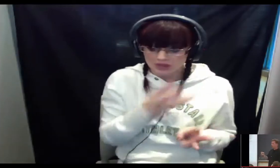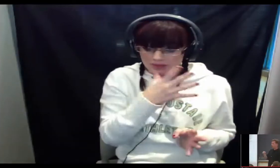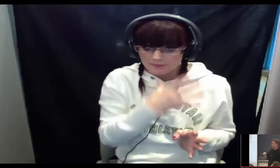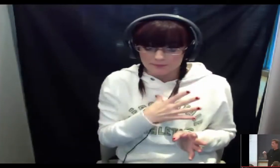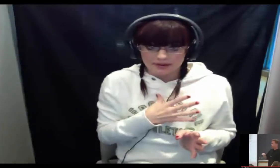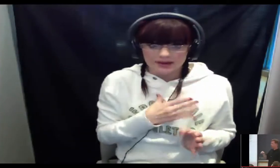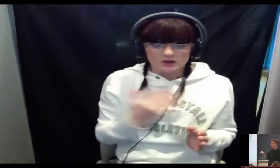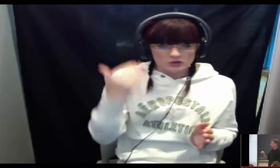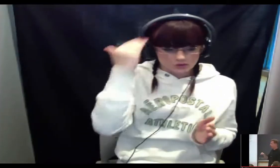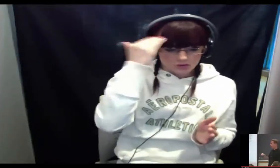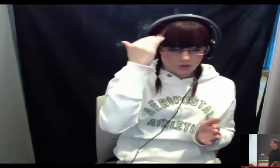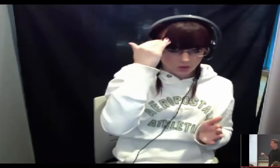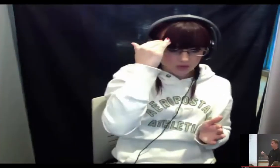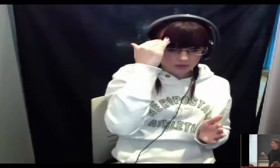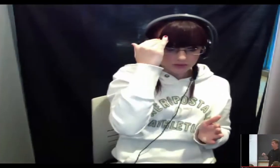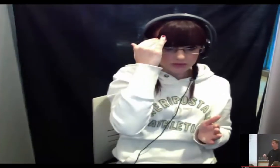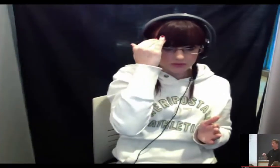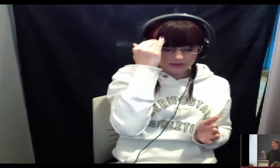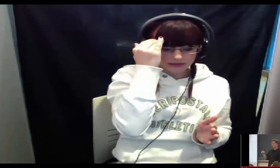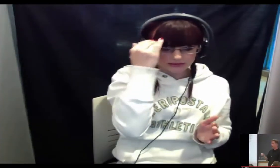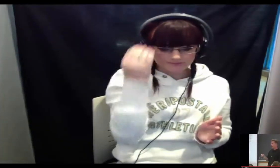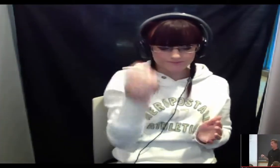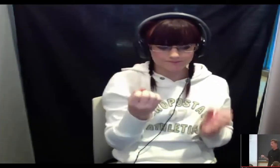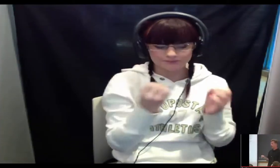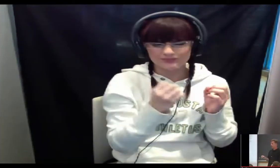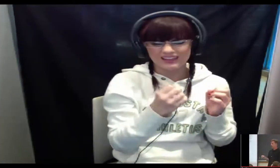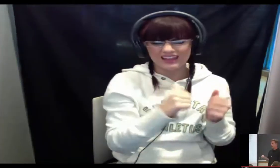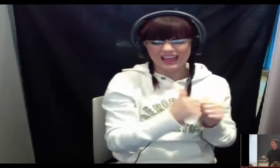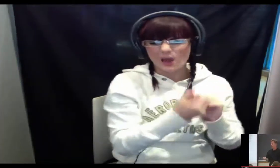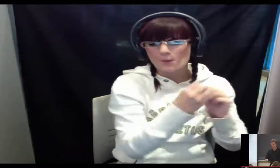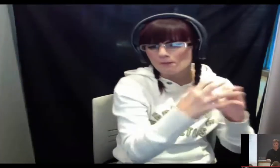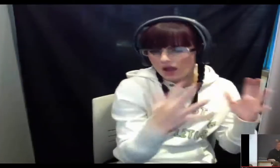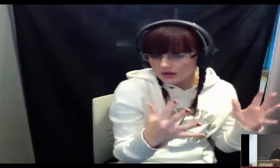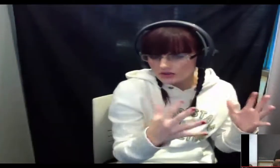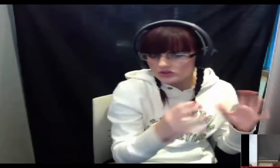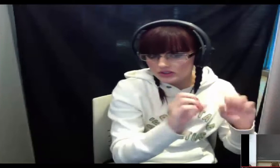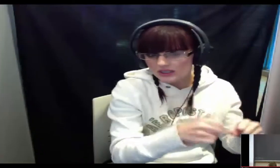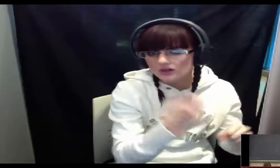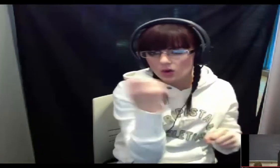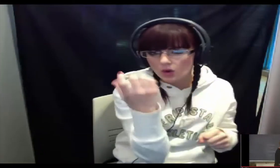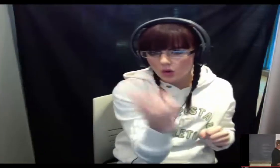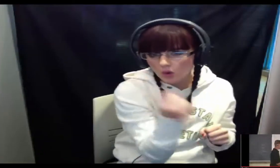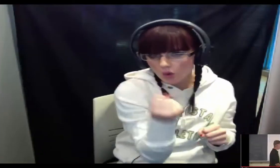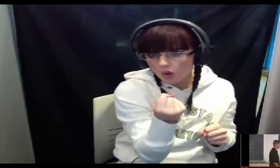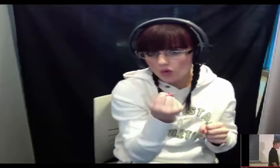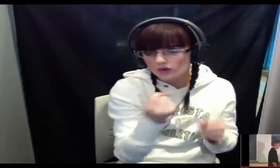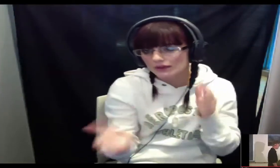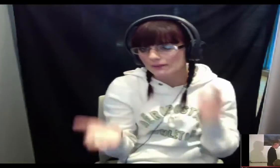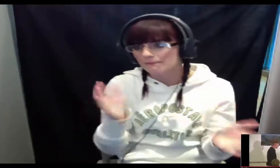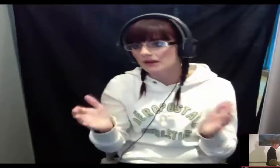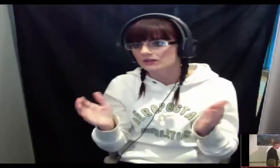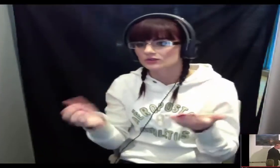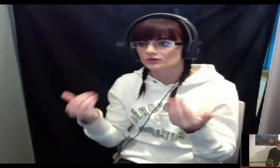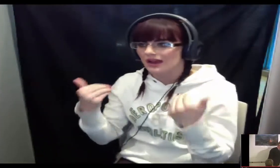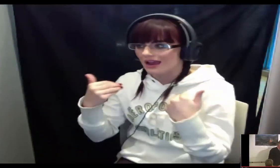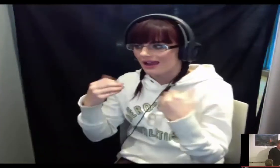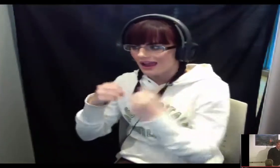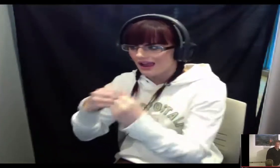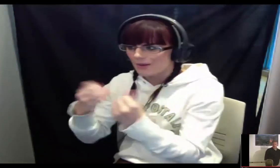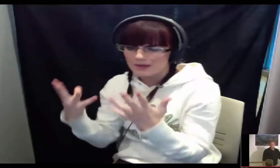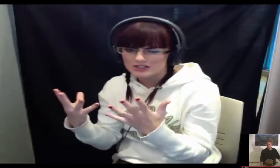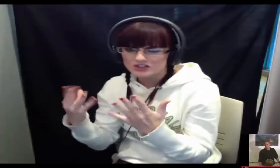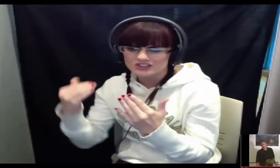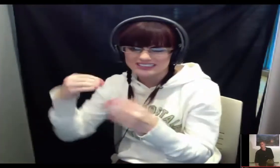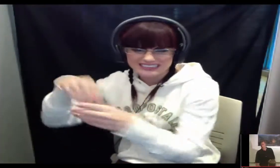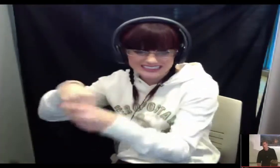or how much water vapor the air can hold, how much is actually in it, and that's relative humidity. The device they use is called